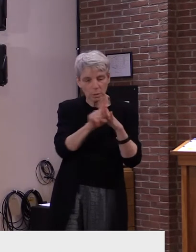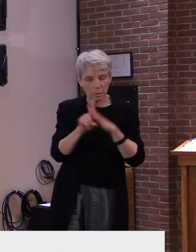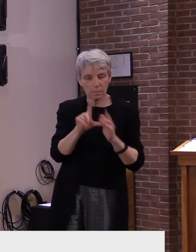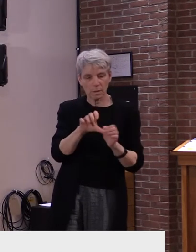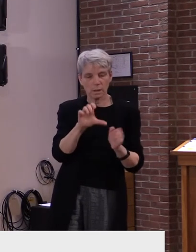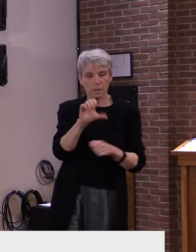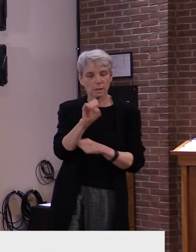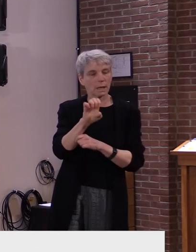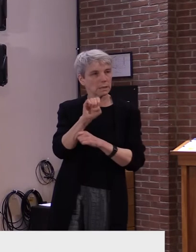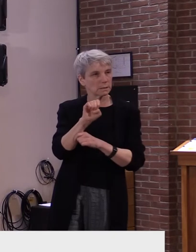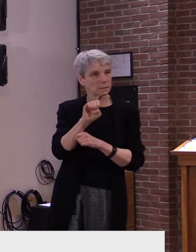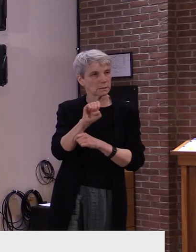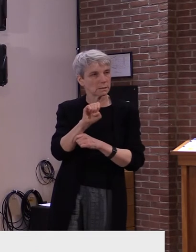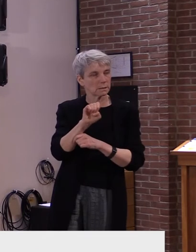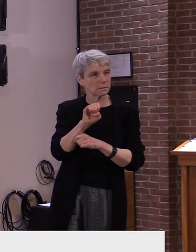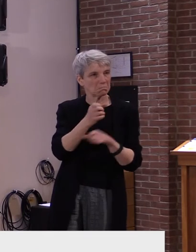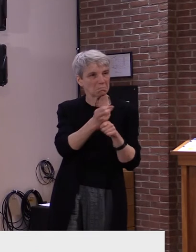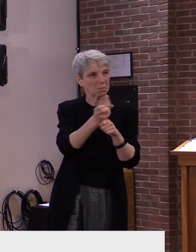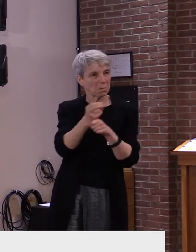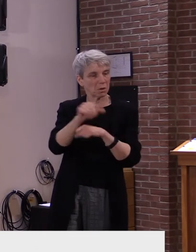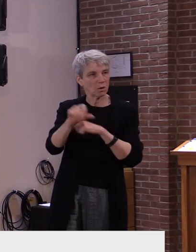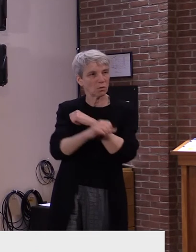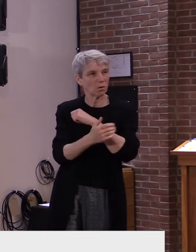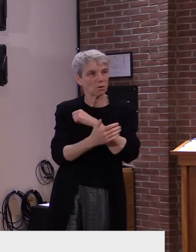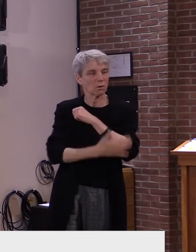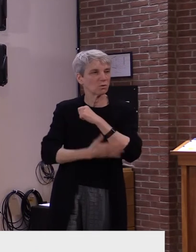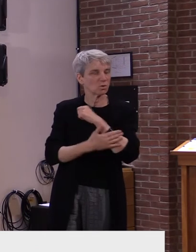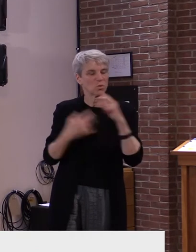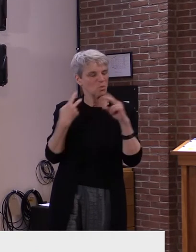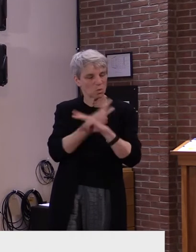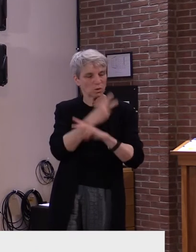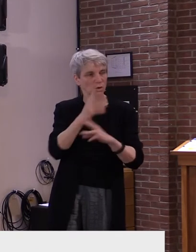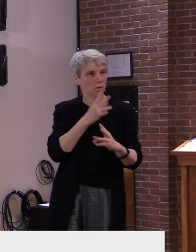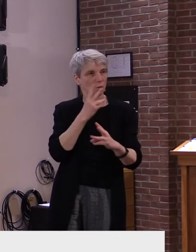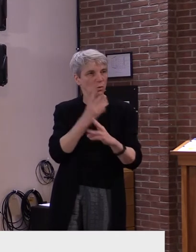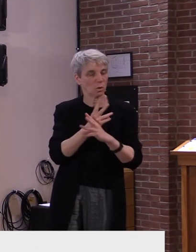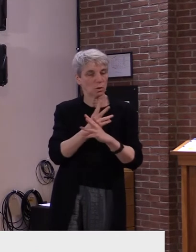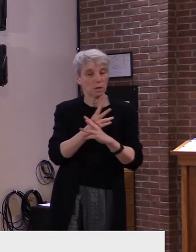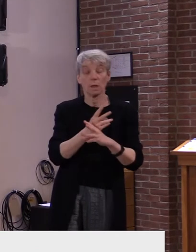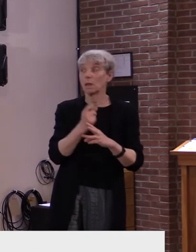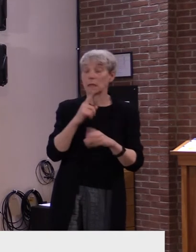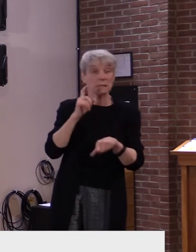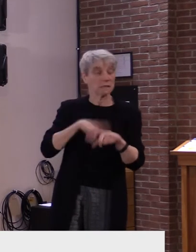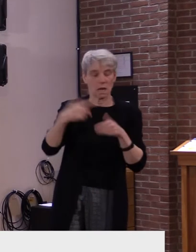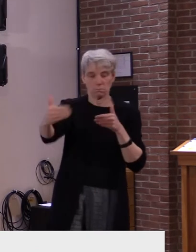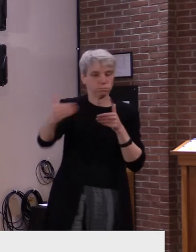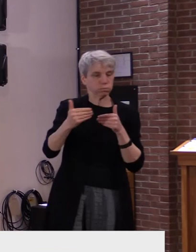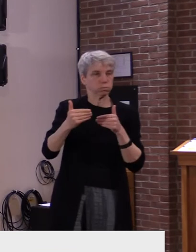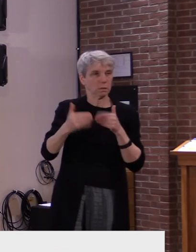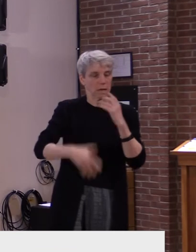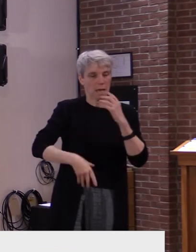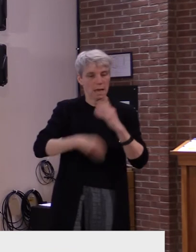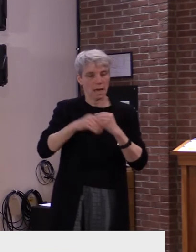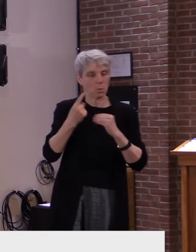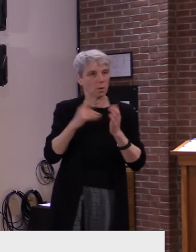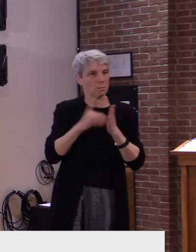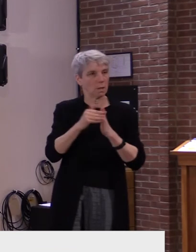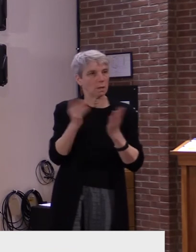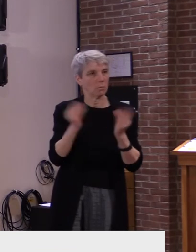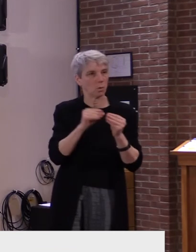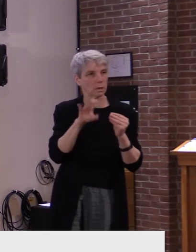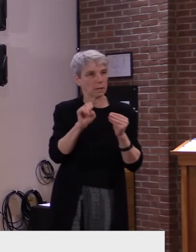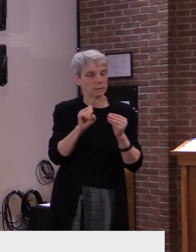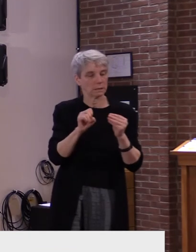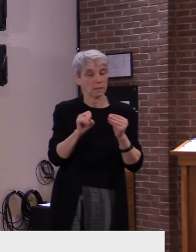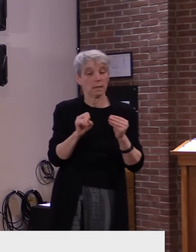it was also the fastest that we got to an additional million cases you'll see that we beat our previous record